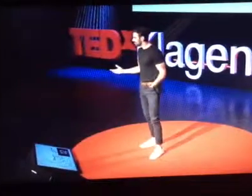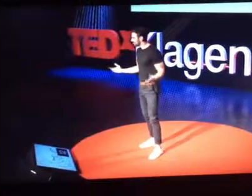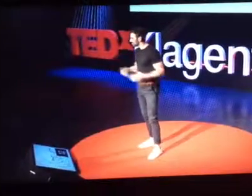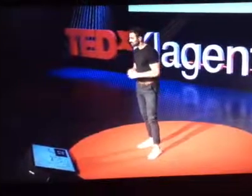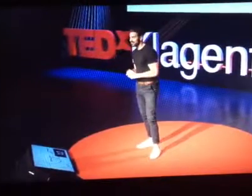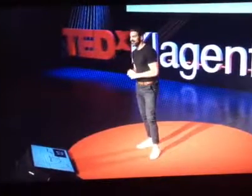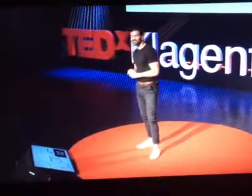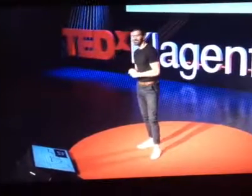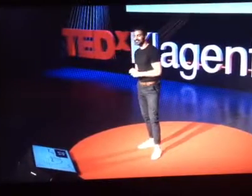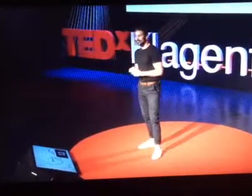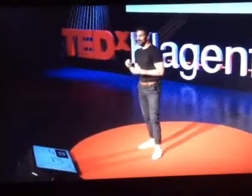I was born deaf.